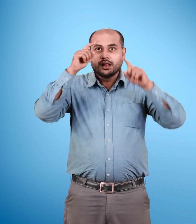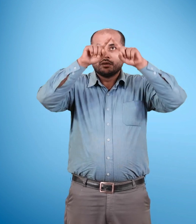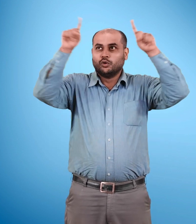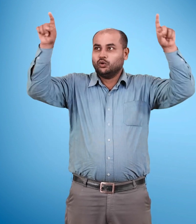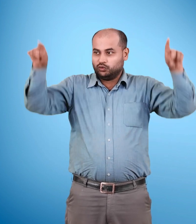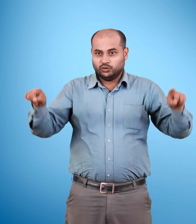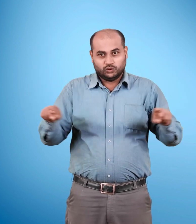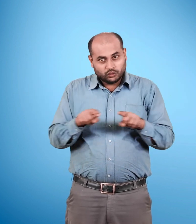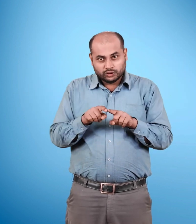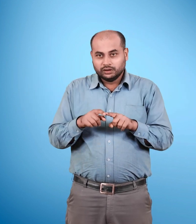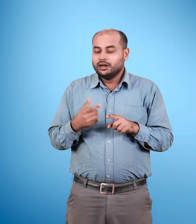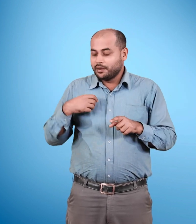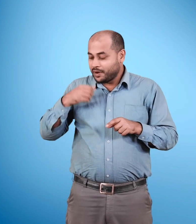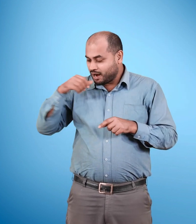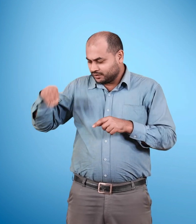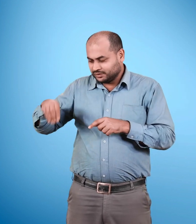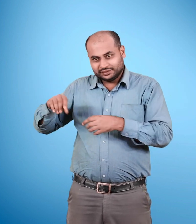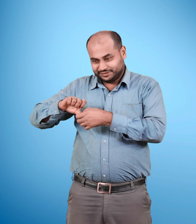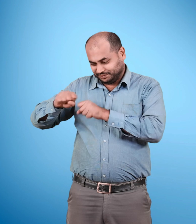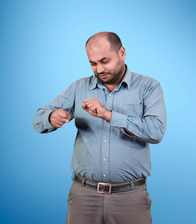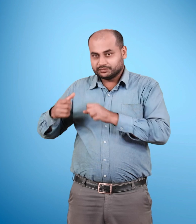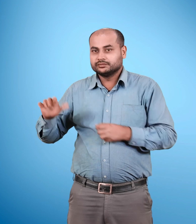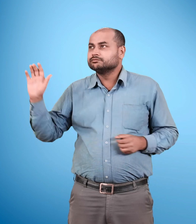Blackboard dries up after wiping it.